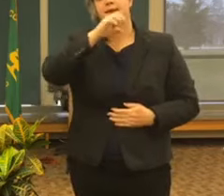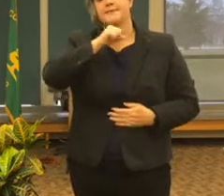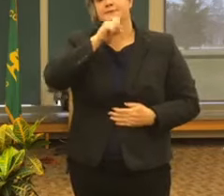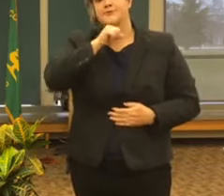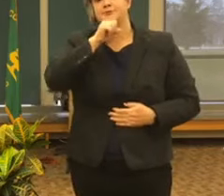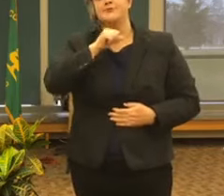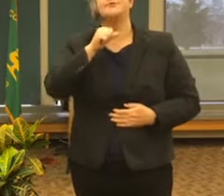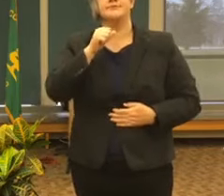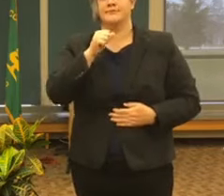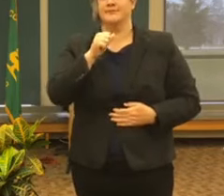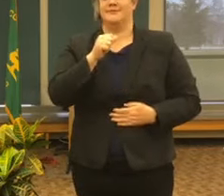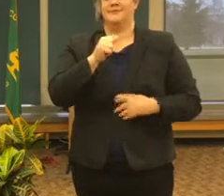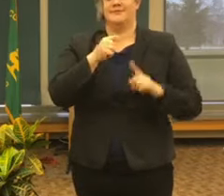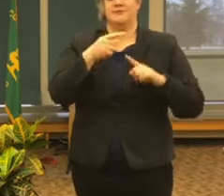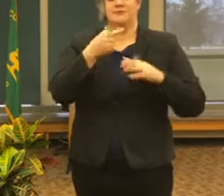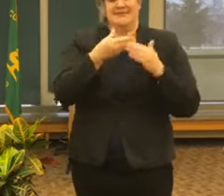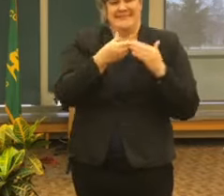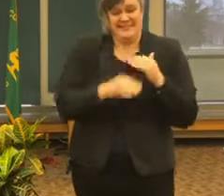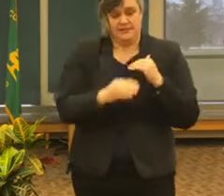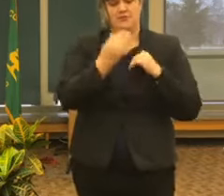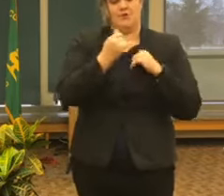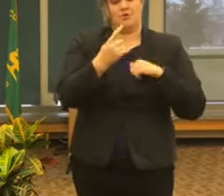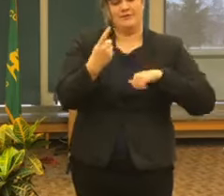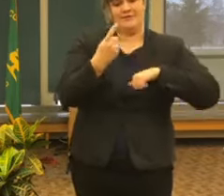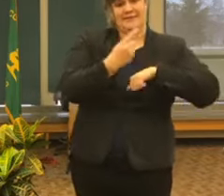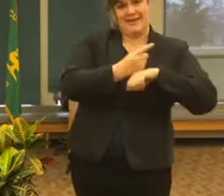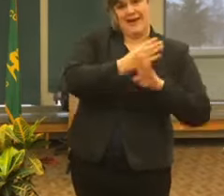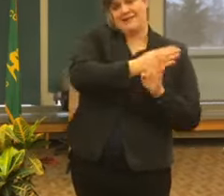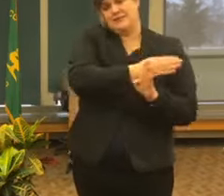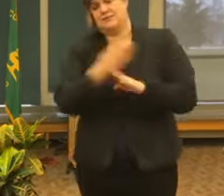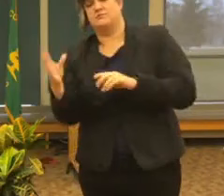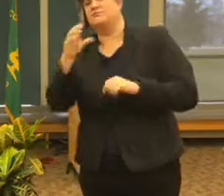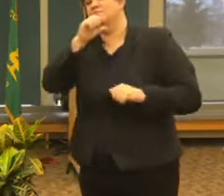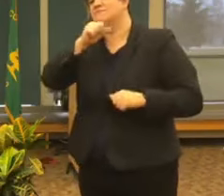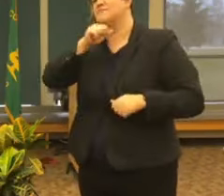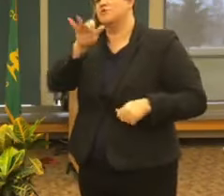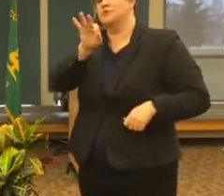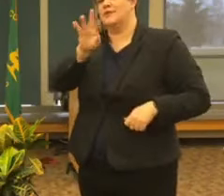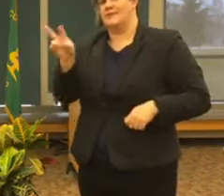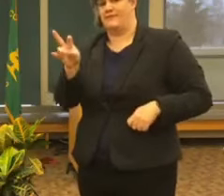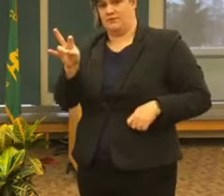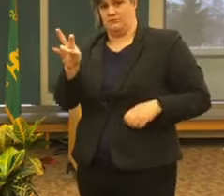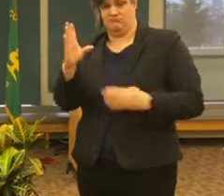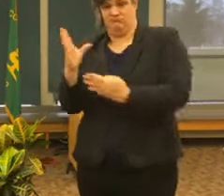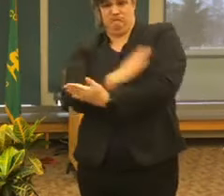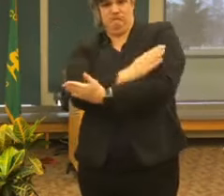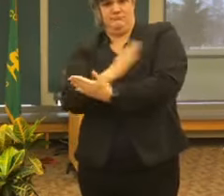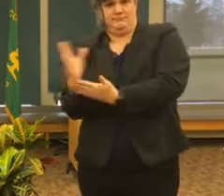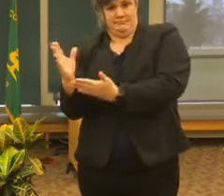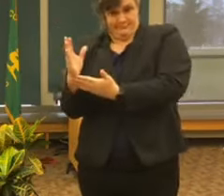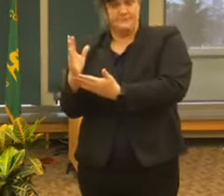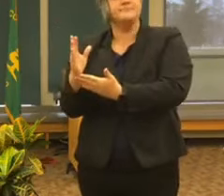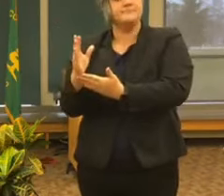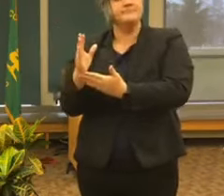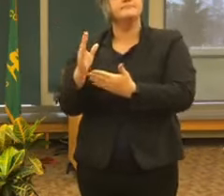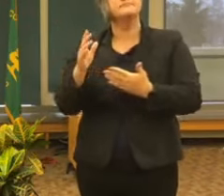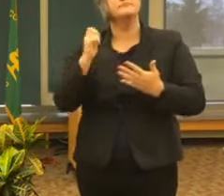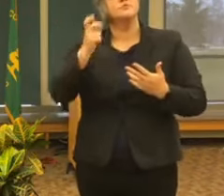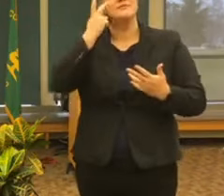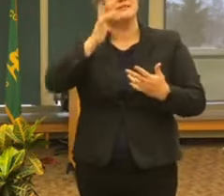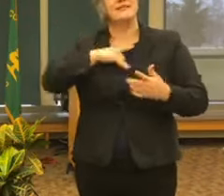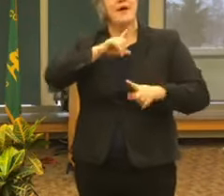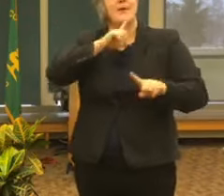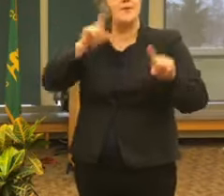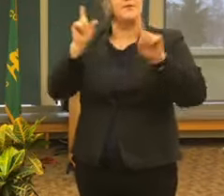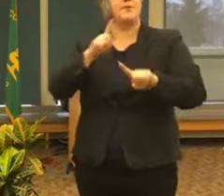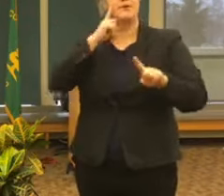is 14 days old to 97 years old. And so a little bit about the order that we're putting